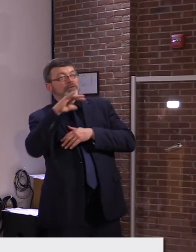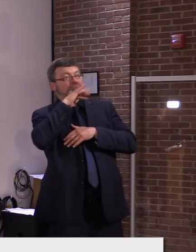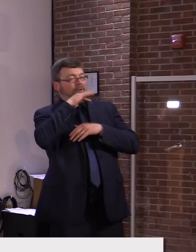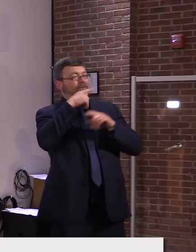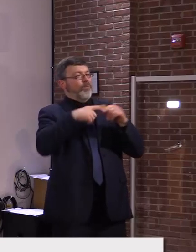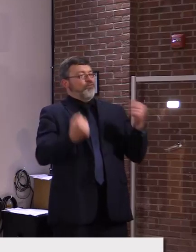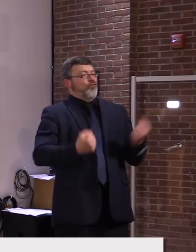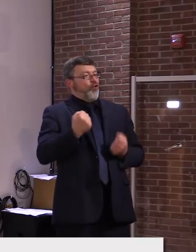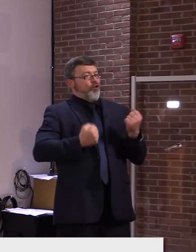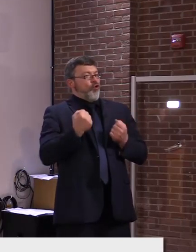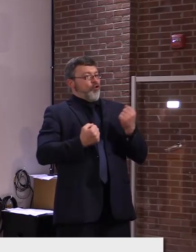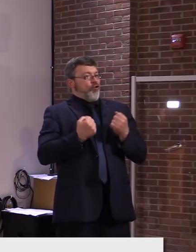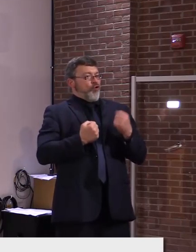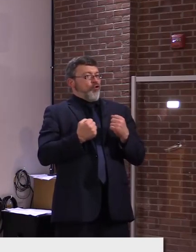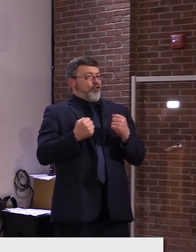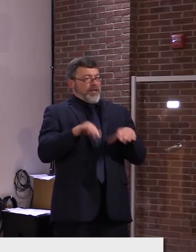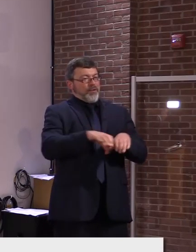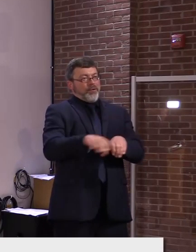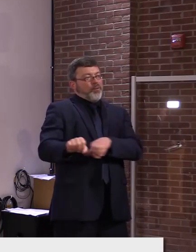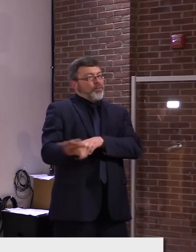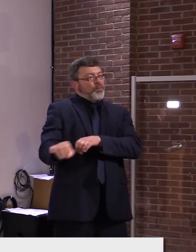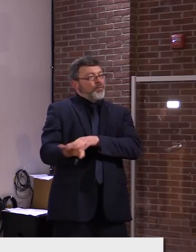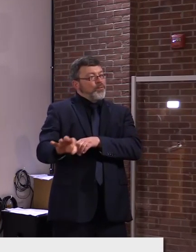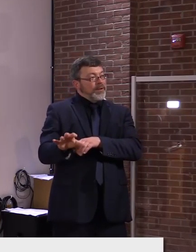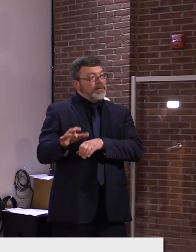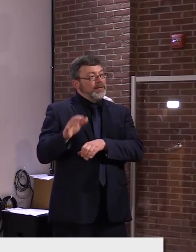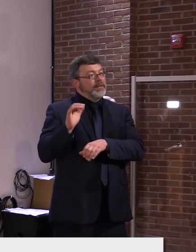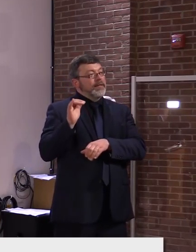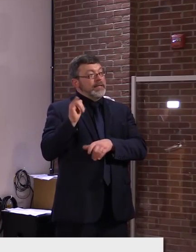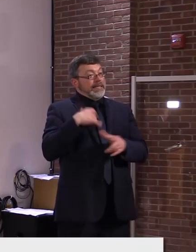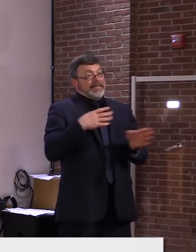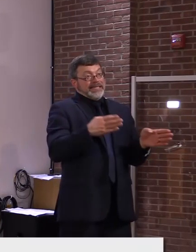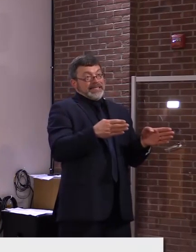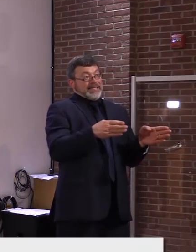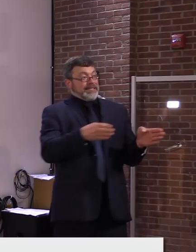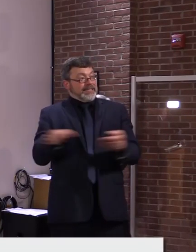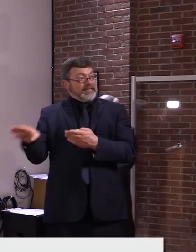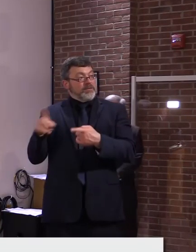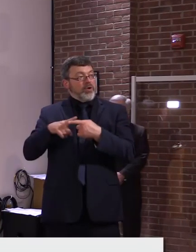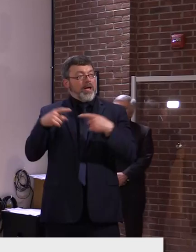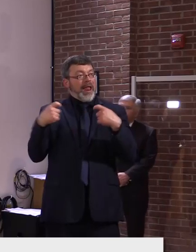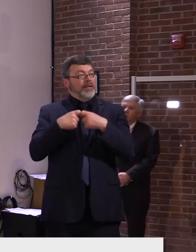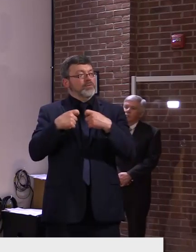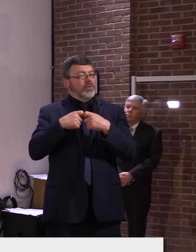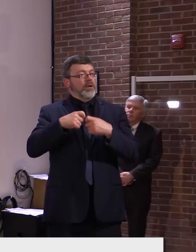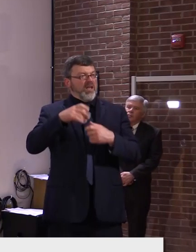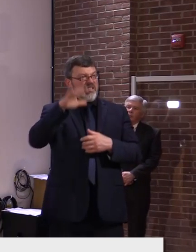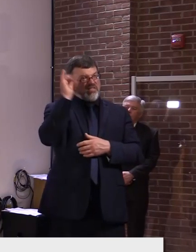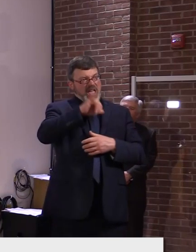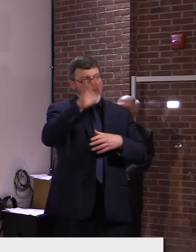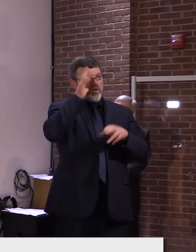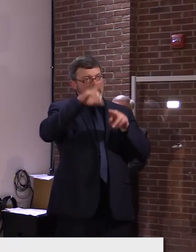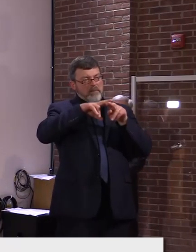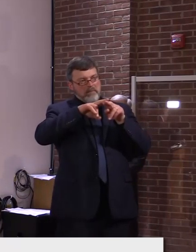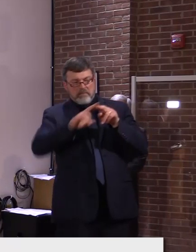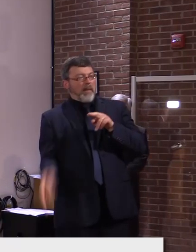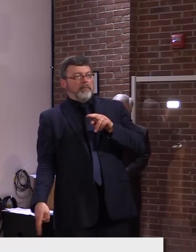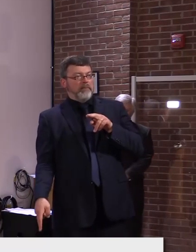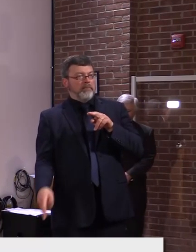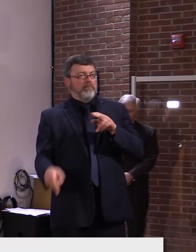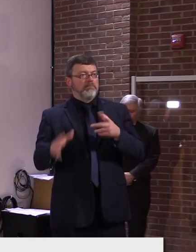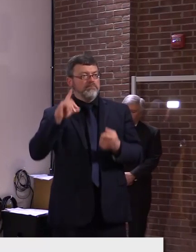to be. We won't have to have things like carbon taxes at that point. So again,